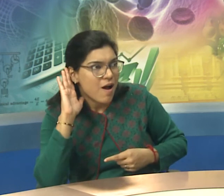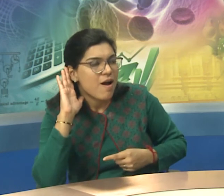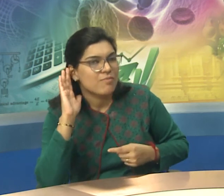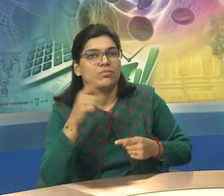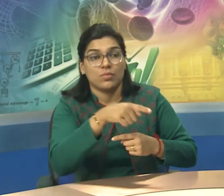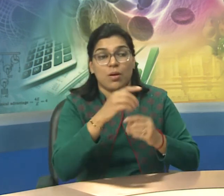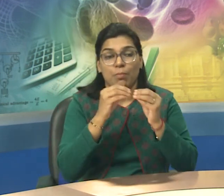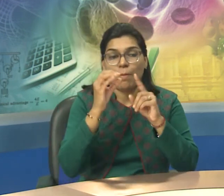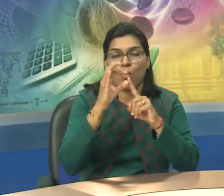Whereas